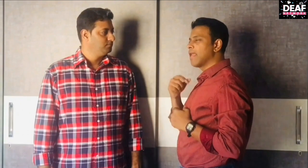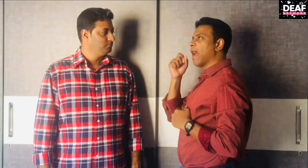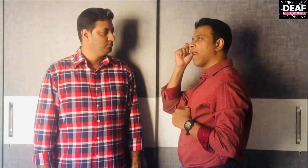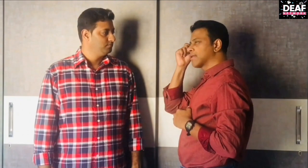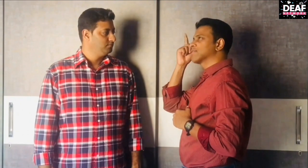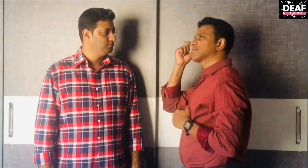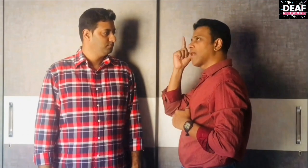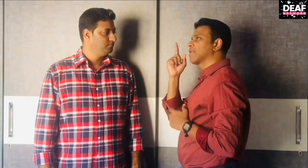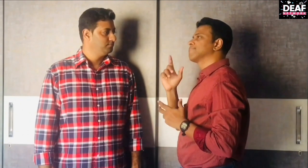I can't understand that.